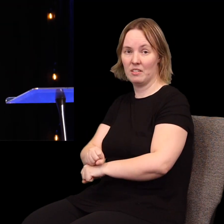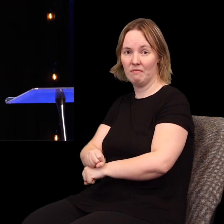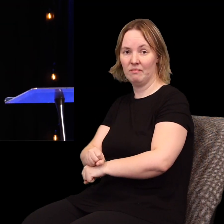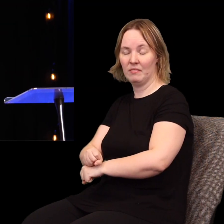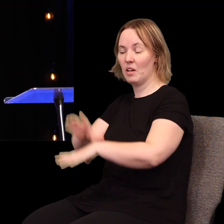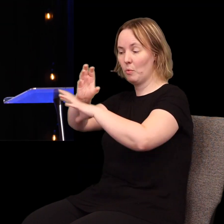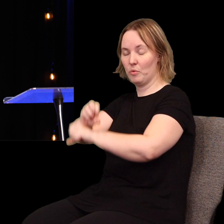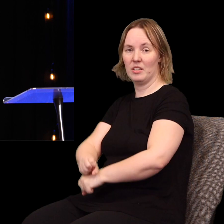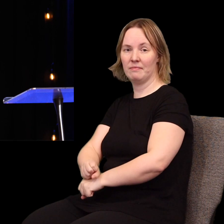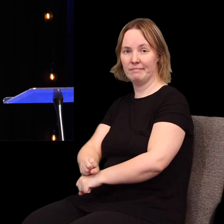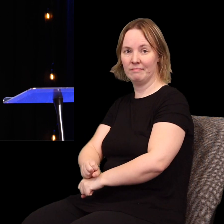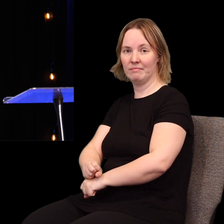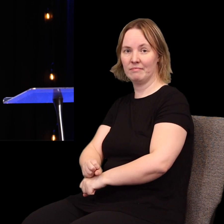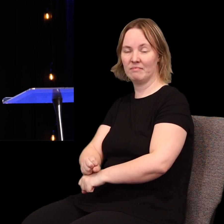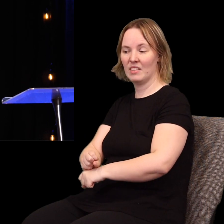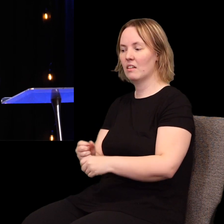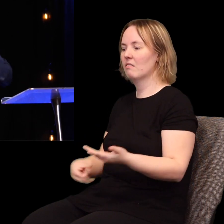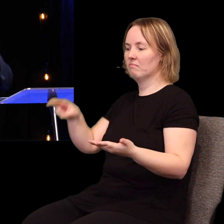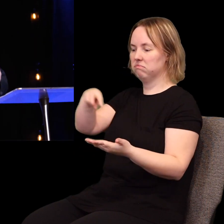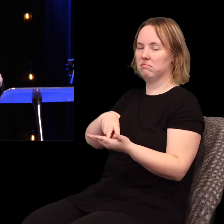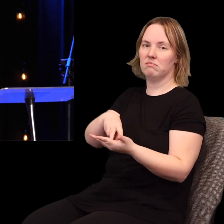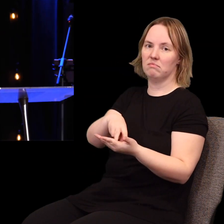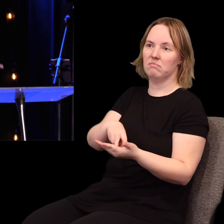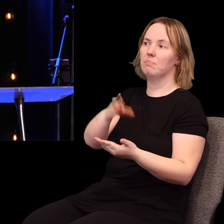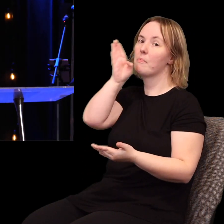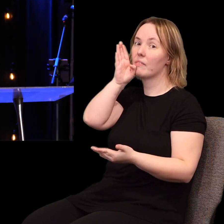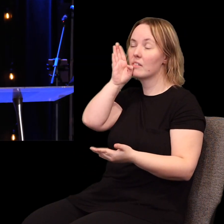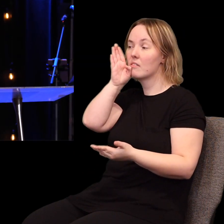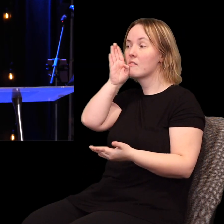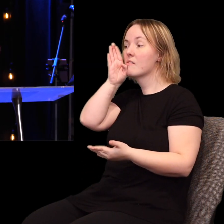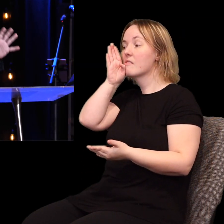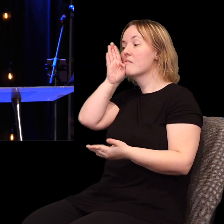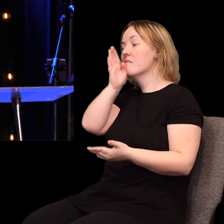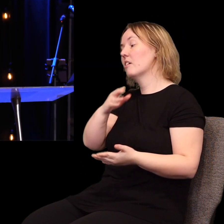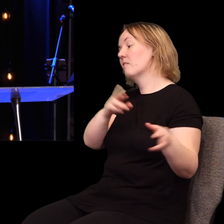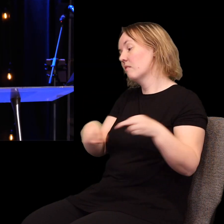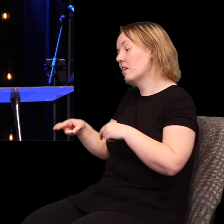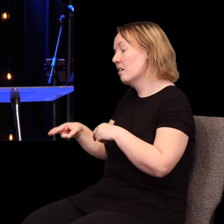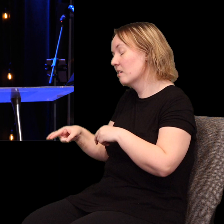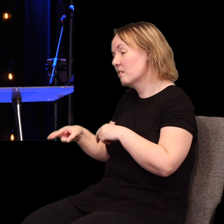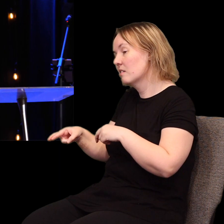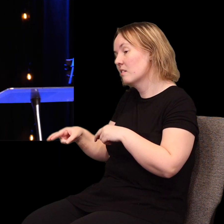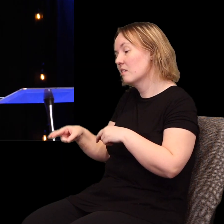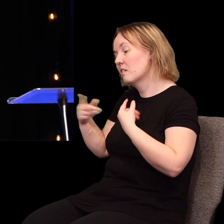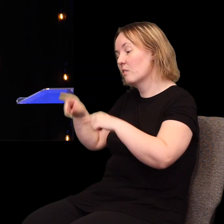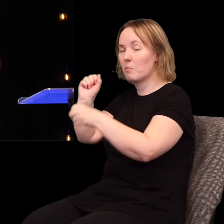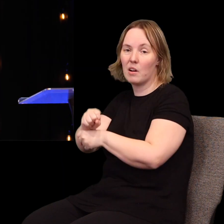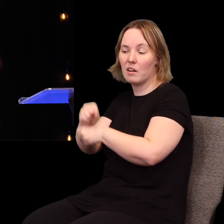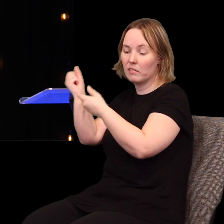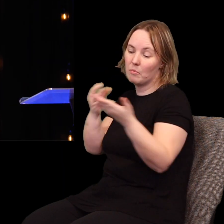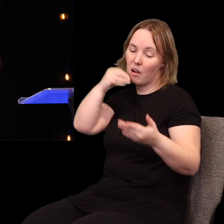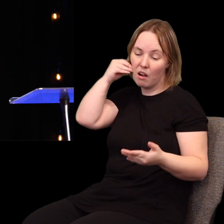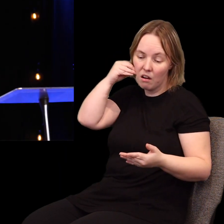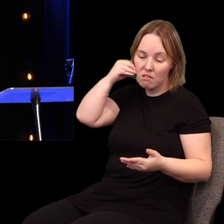routine. Routine. We get up, we have breakfast, get the kids ready if we have them, get ourselves ready, go